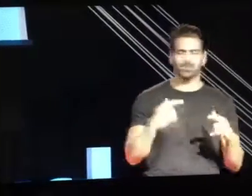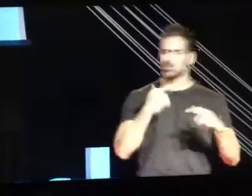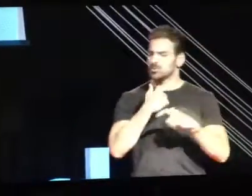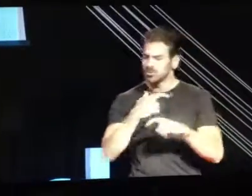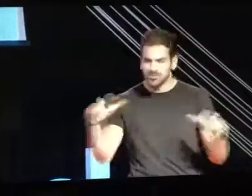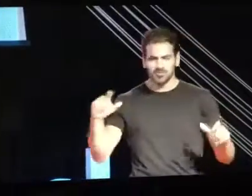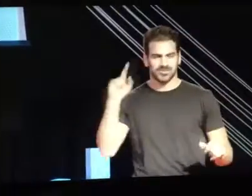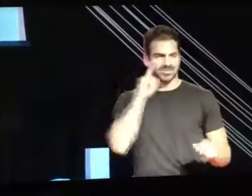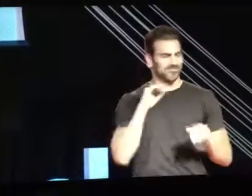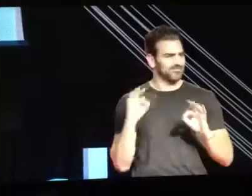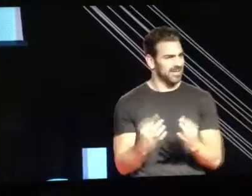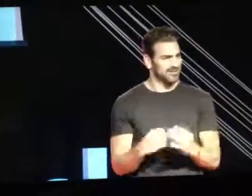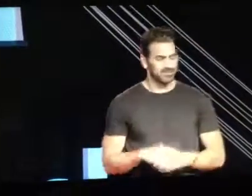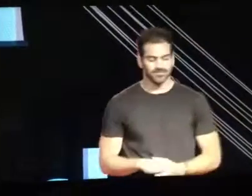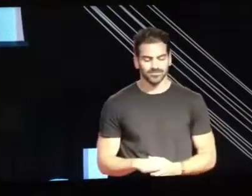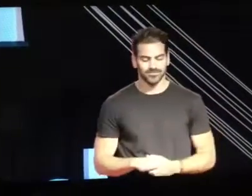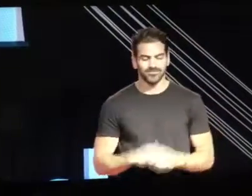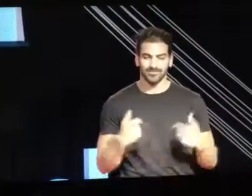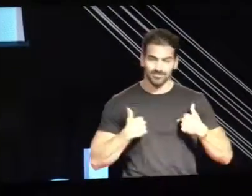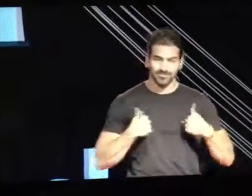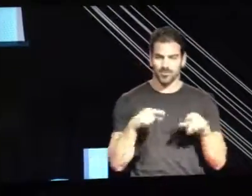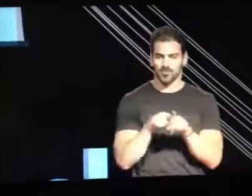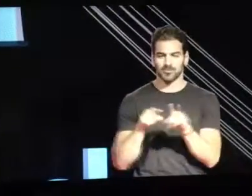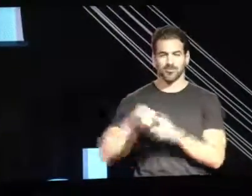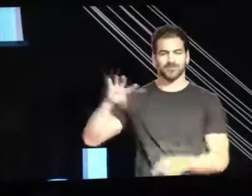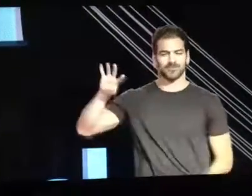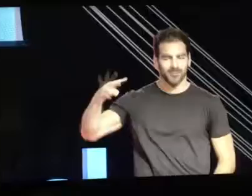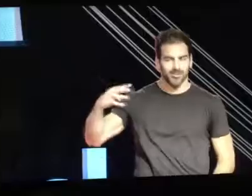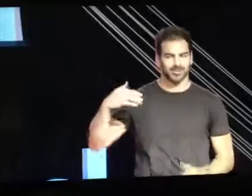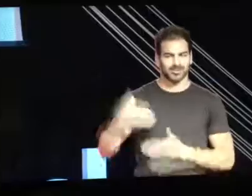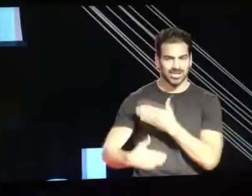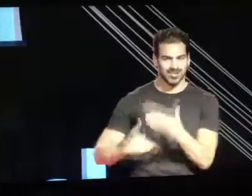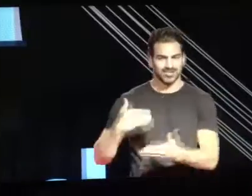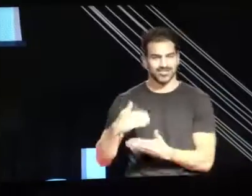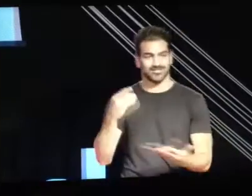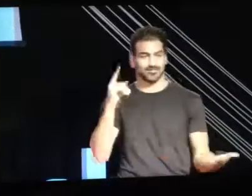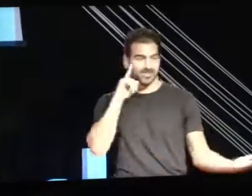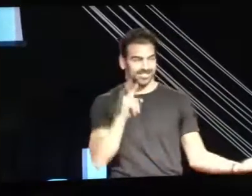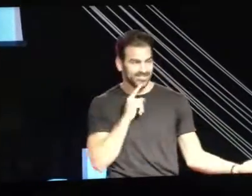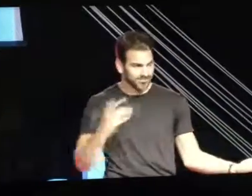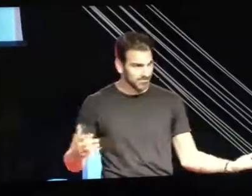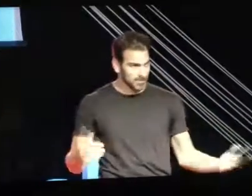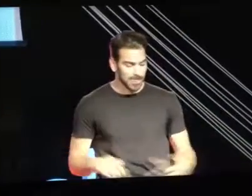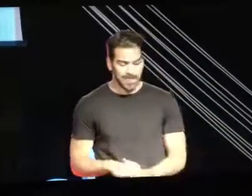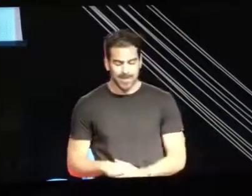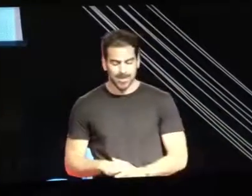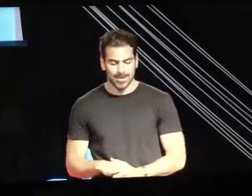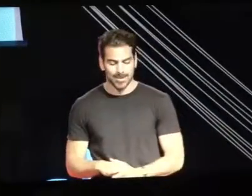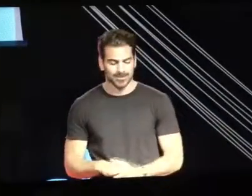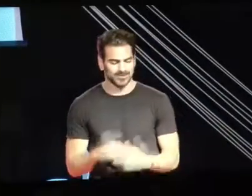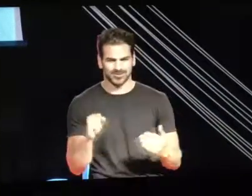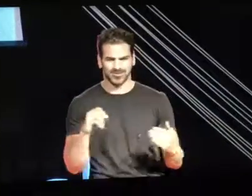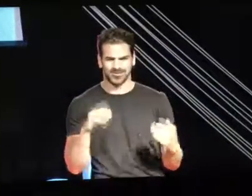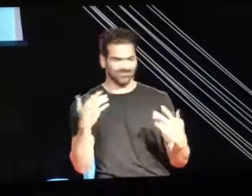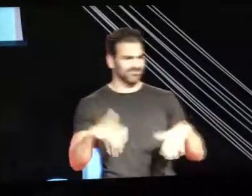So I have almost 24 deaf people in my family. And I am the 4th generation deaf as well.